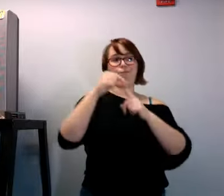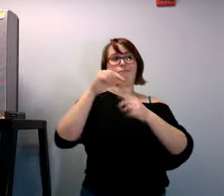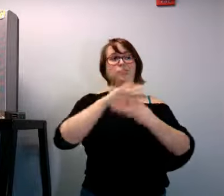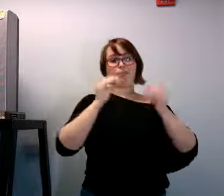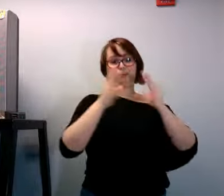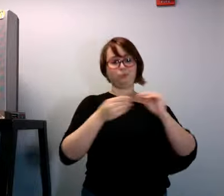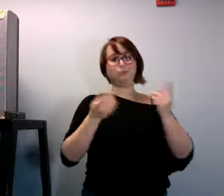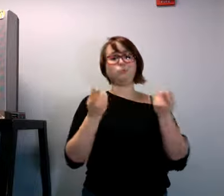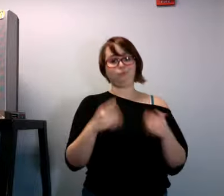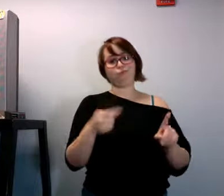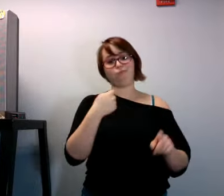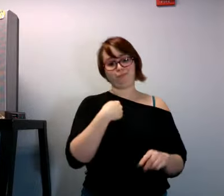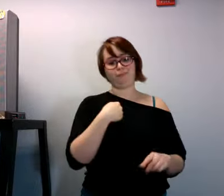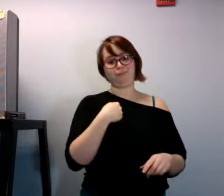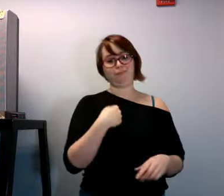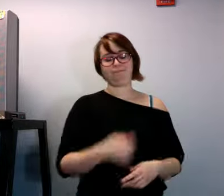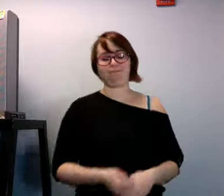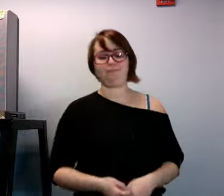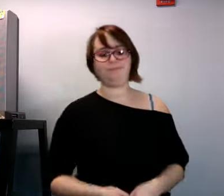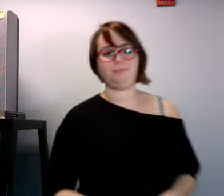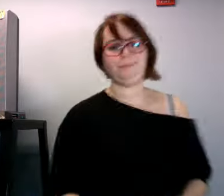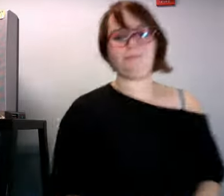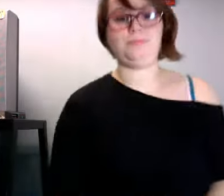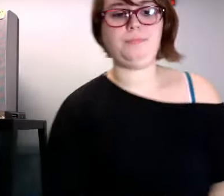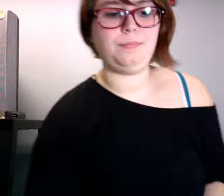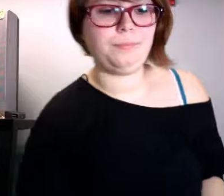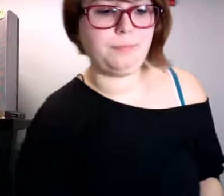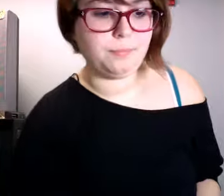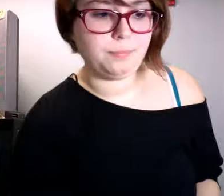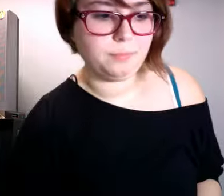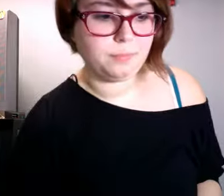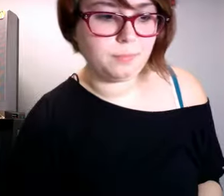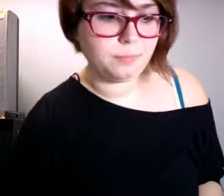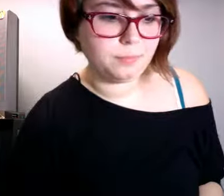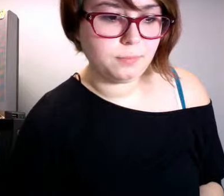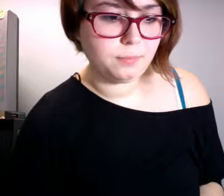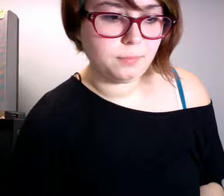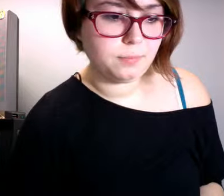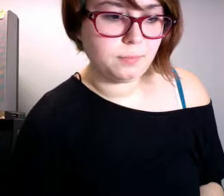Hi there, I'm Leslie Rock, and